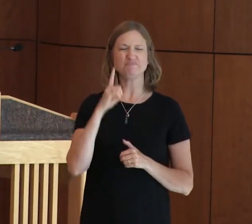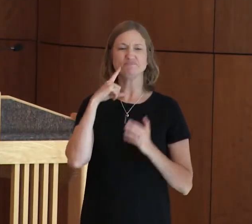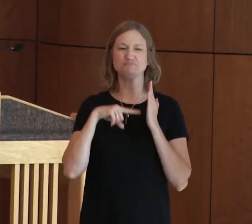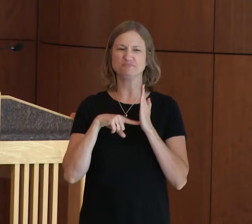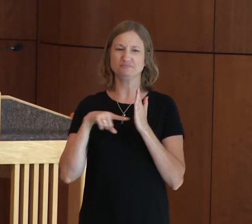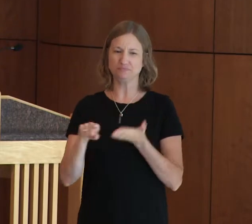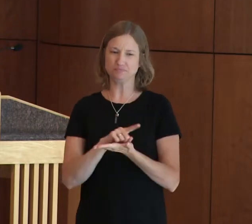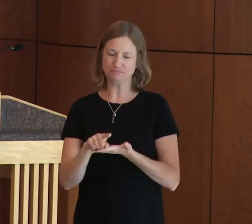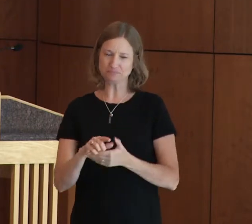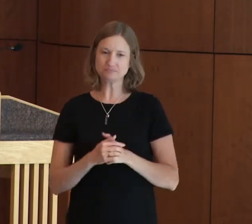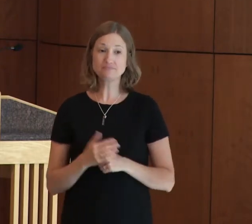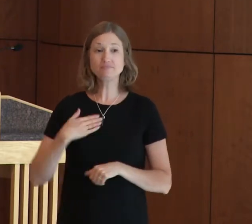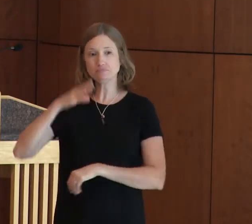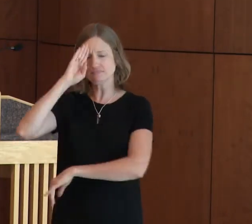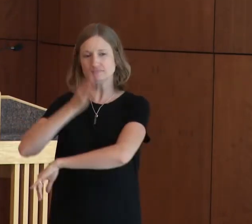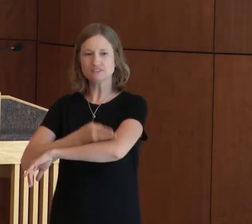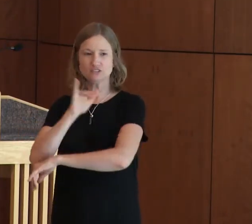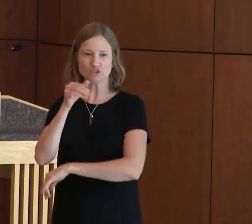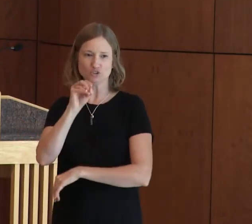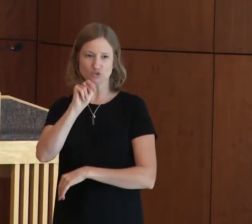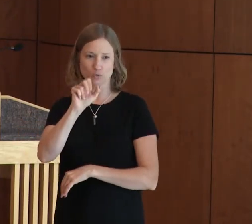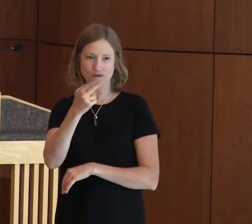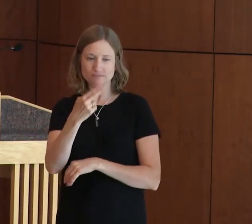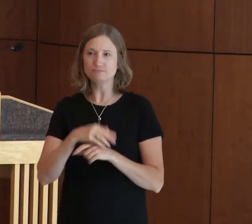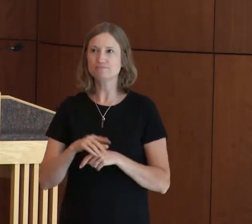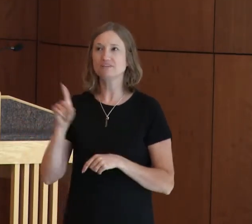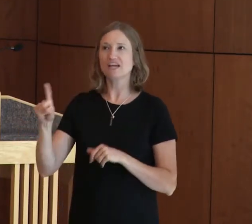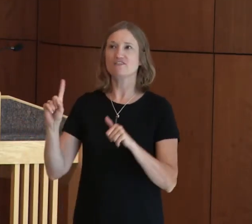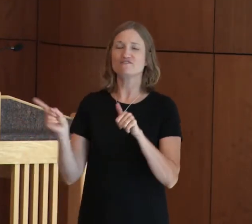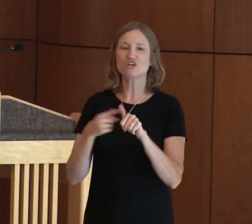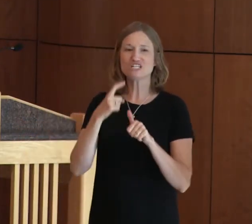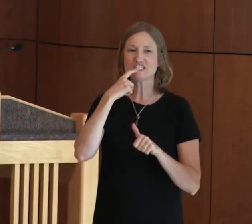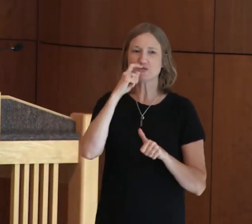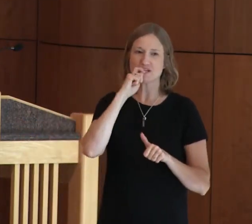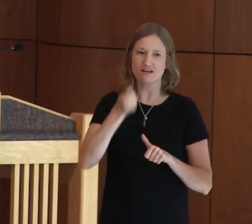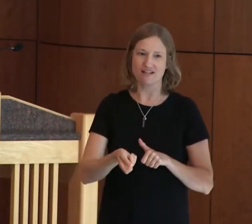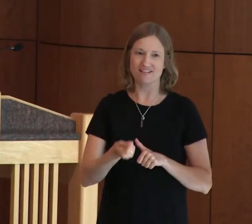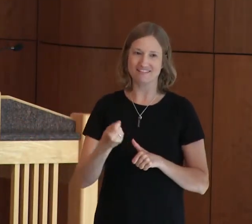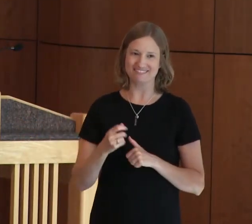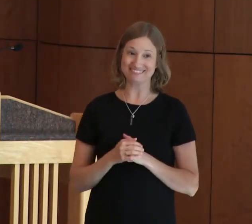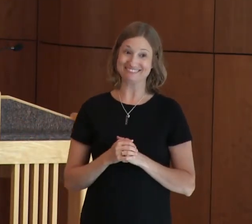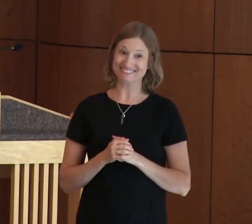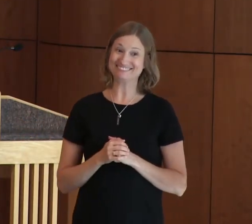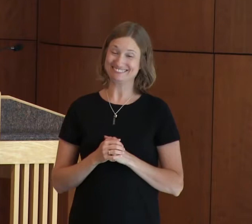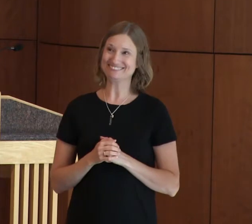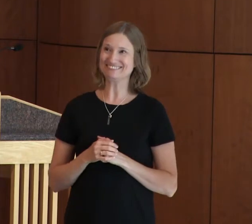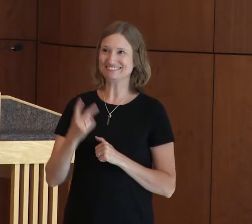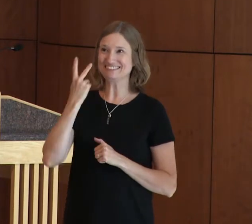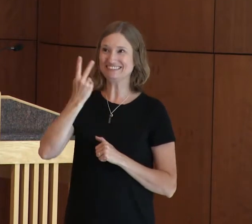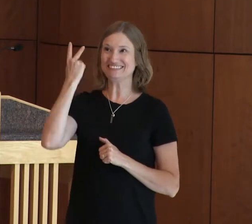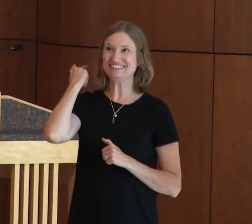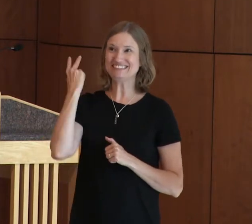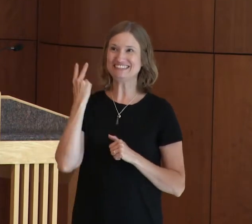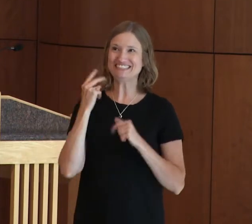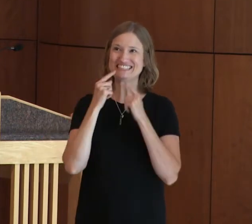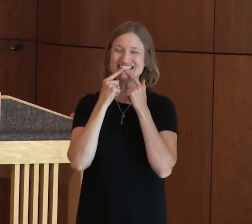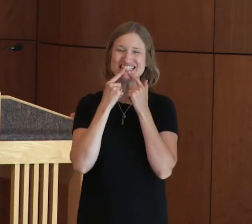week. My son, Jonah, he lost his first tooth. All right, you can see the big gaping hole right there in his